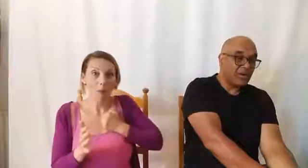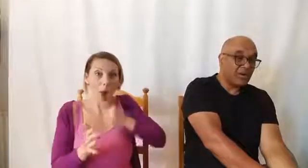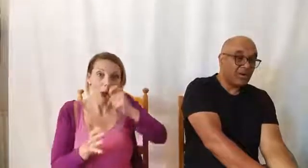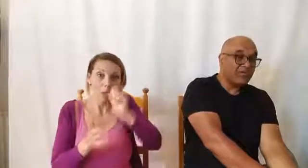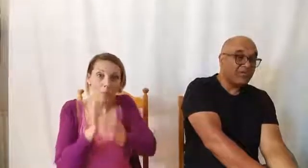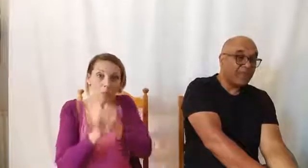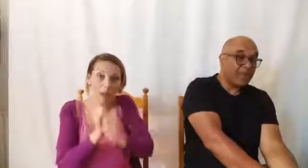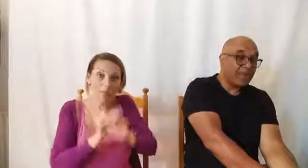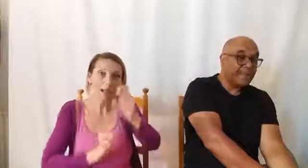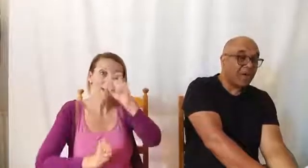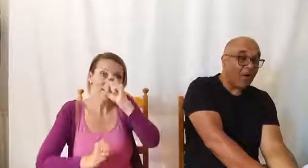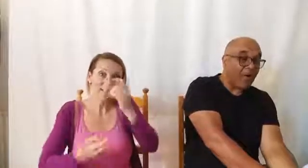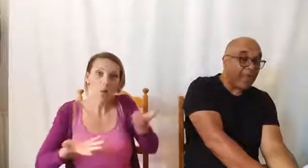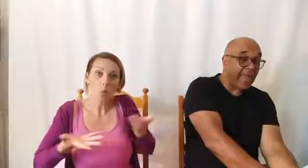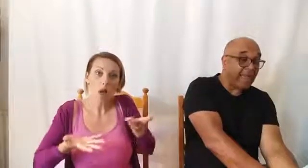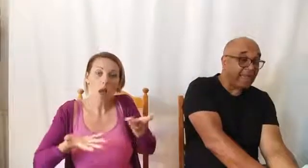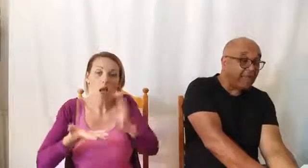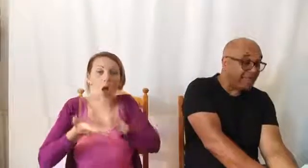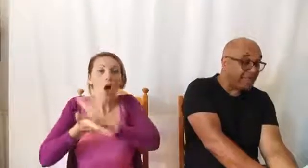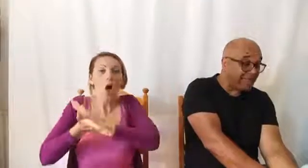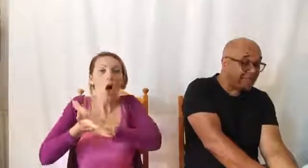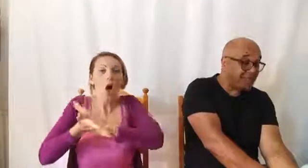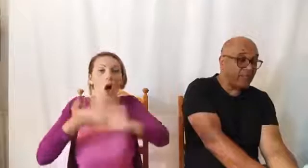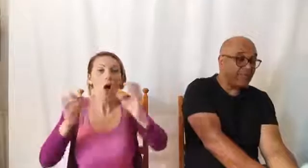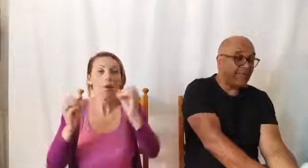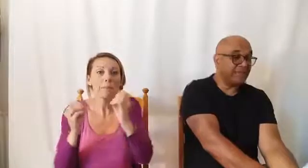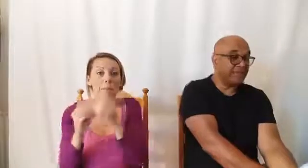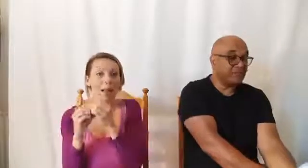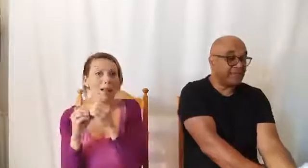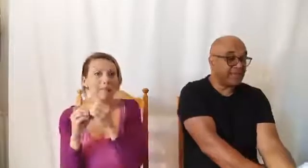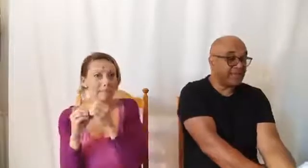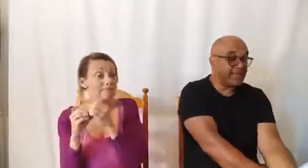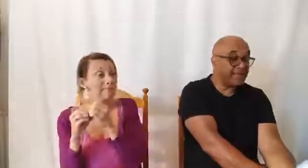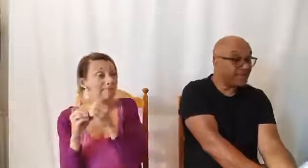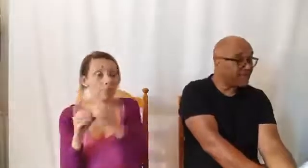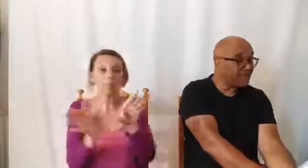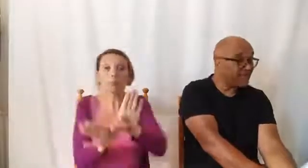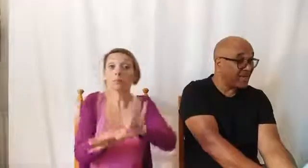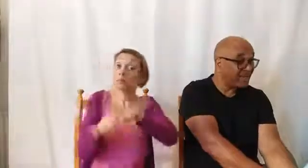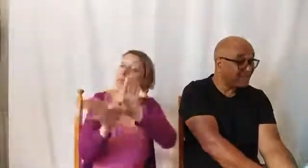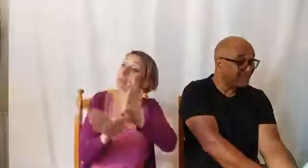Wendy replied, I have never been to Herne Bay, so is it a nice place?